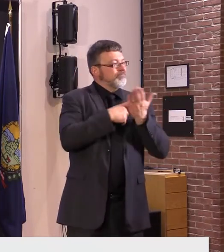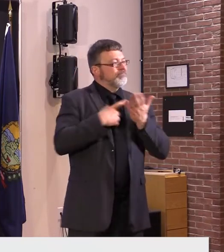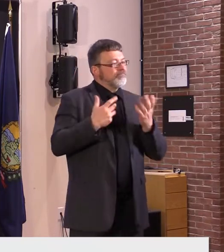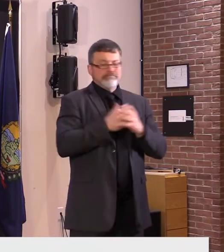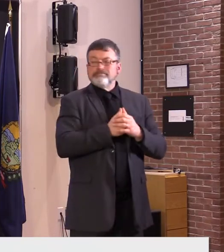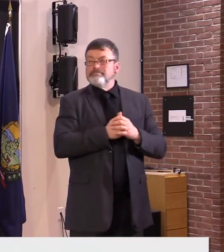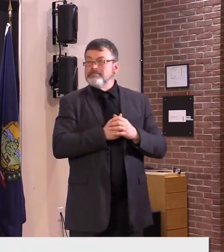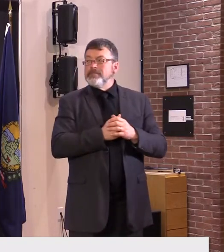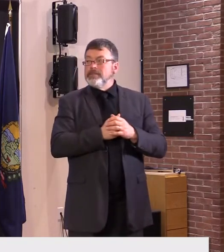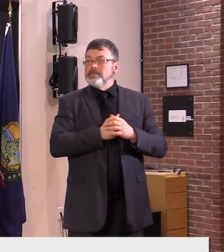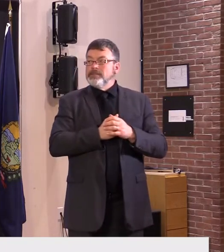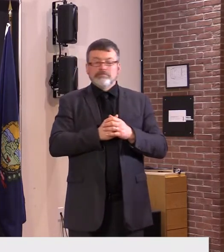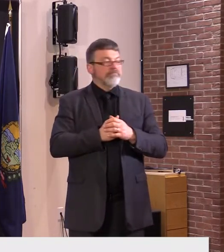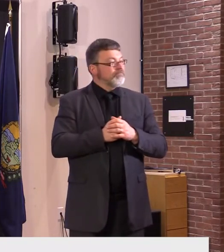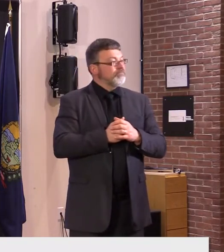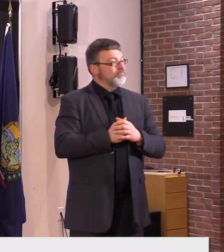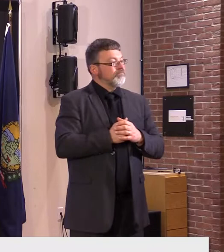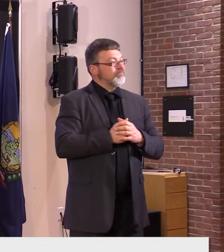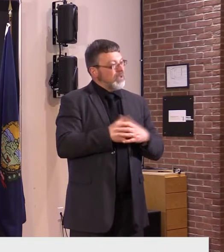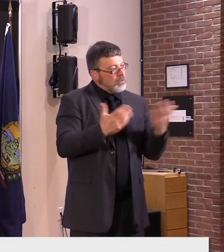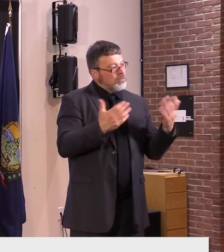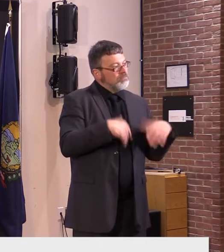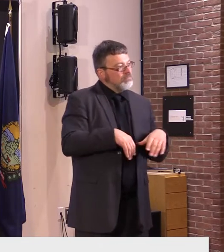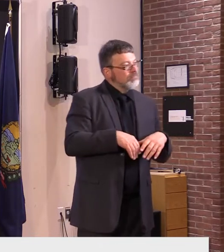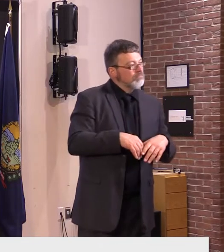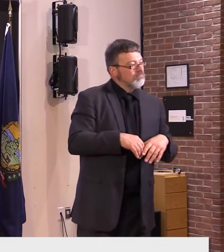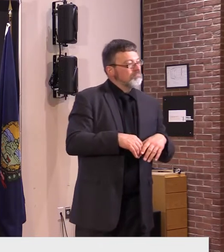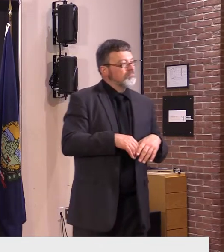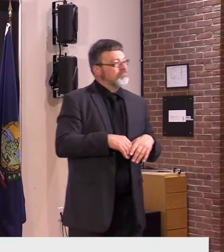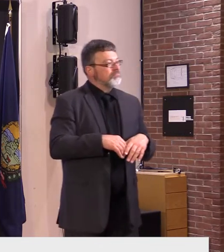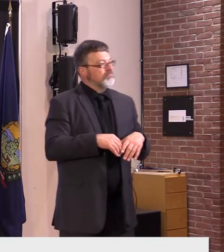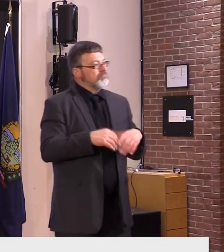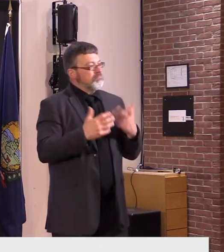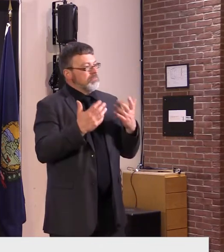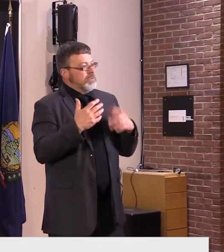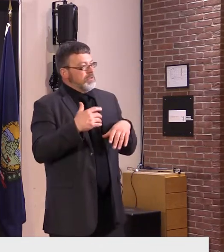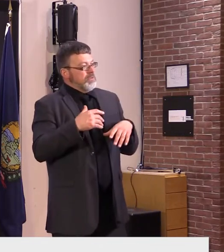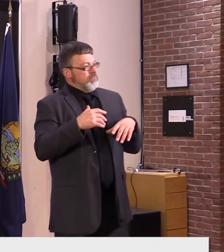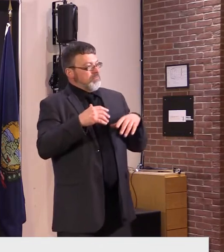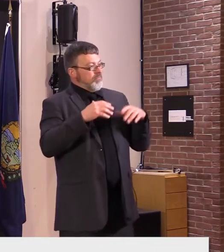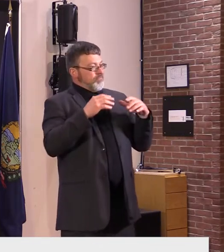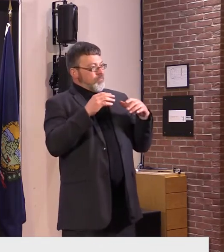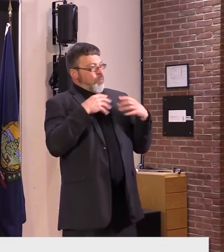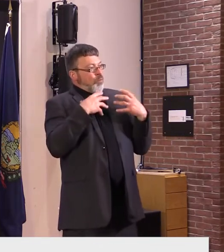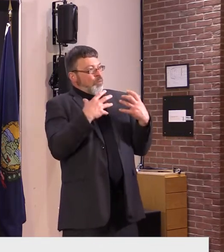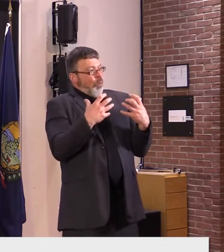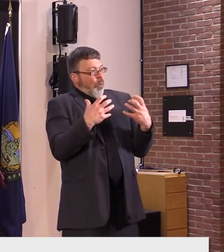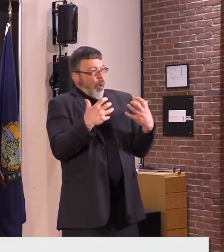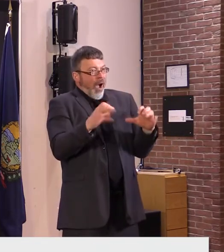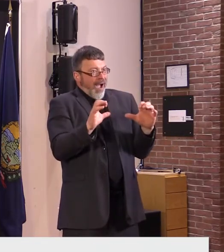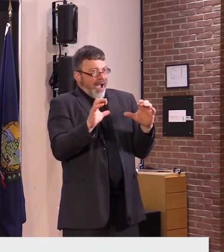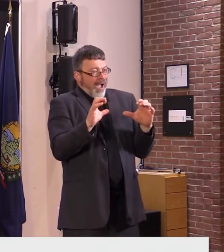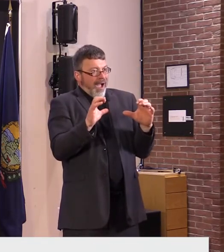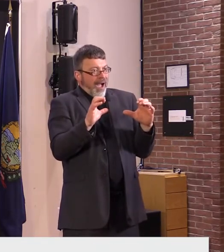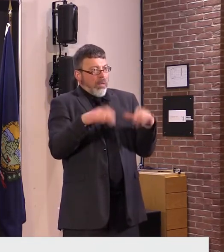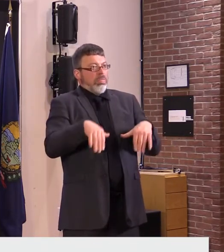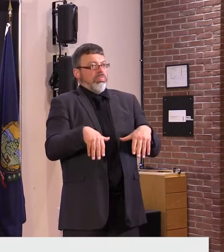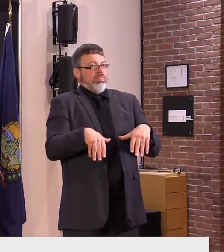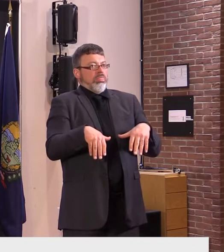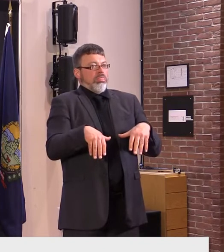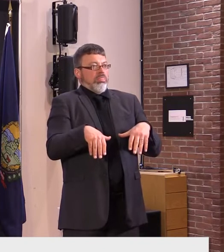prevented us from having that relationship in the hallways and other places with individual members.